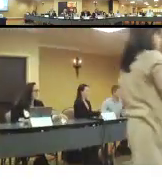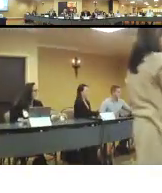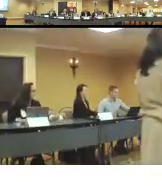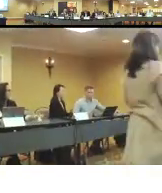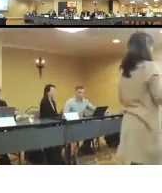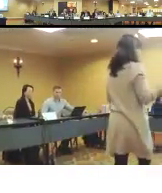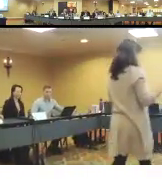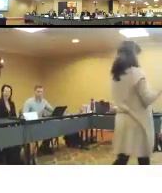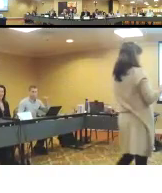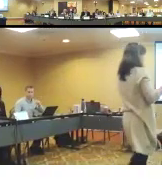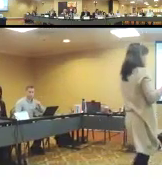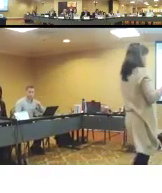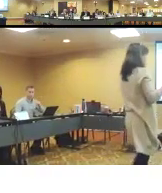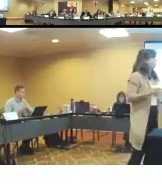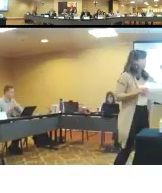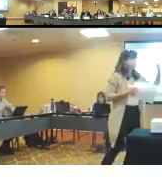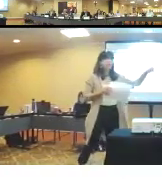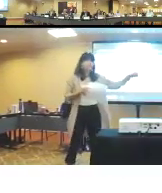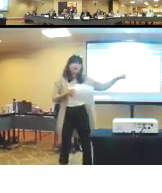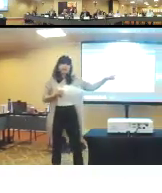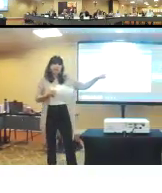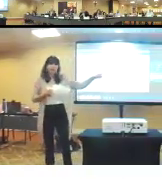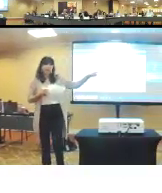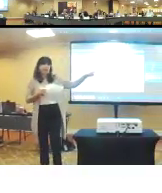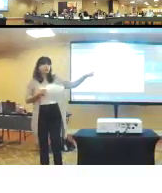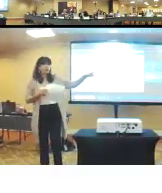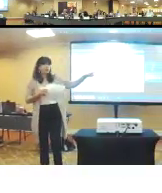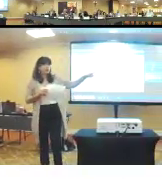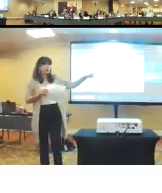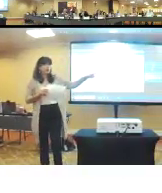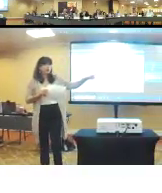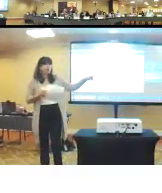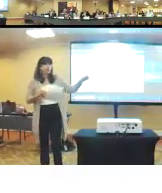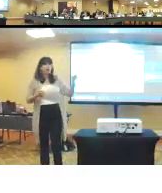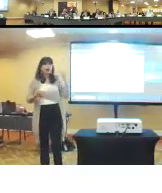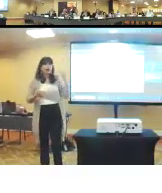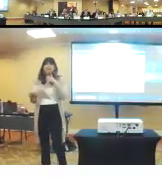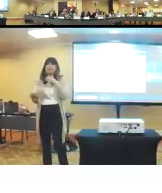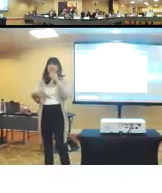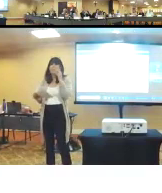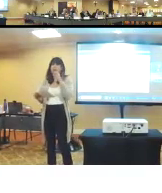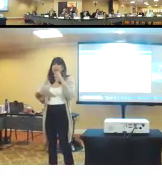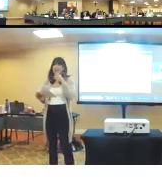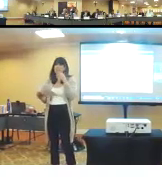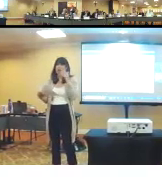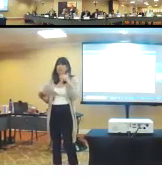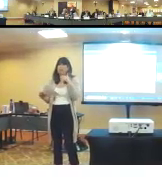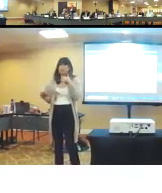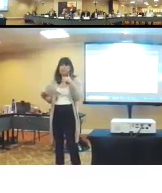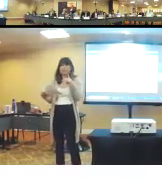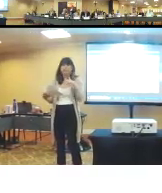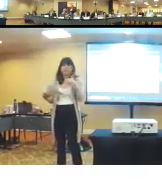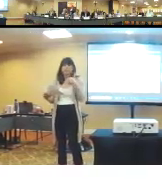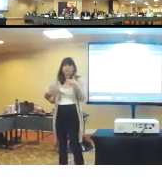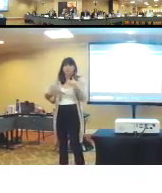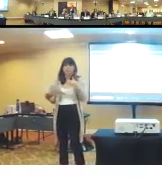We have, I know there's another COVID spike. We have masks here for anyone who would like to use them. I have a mask, but I'm going to keep it